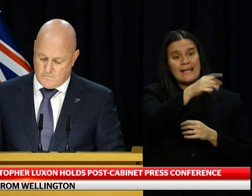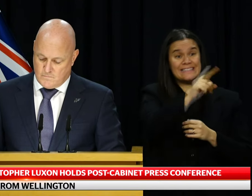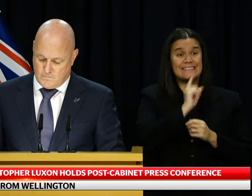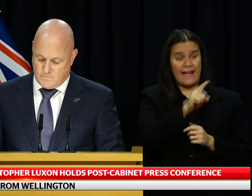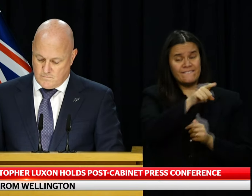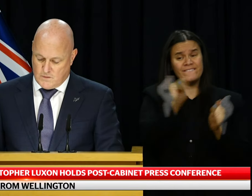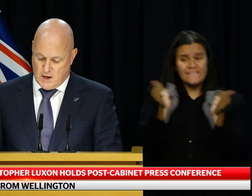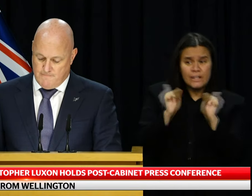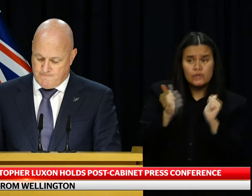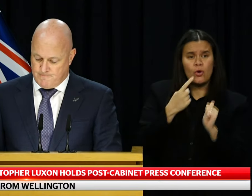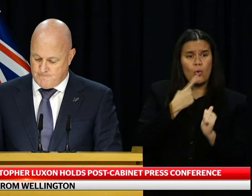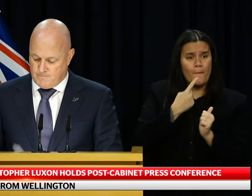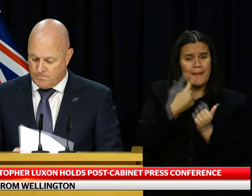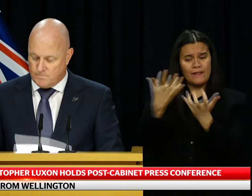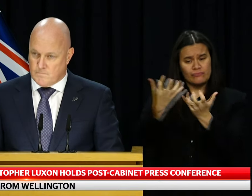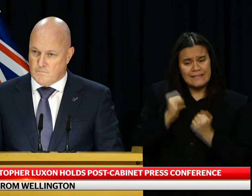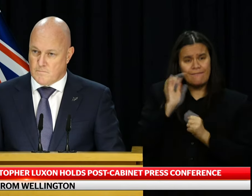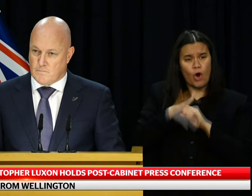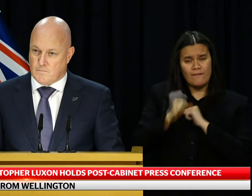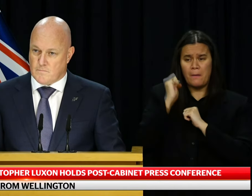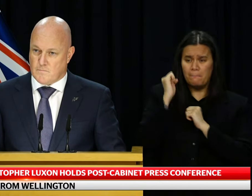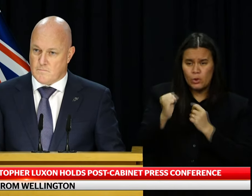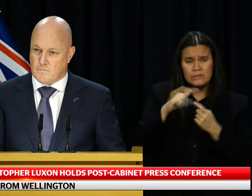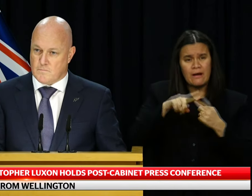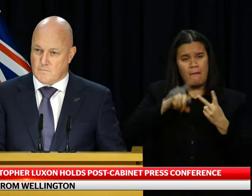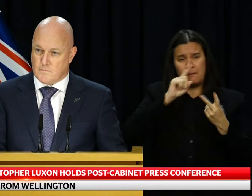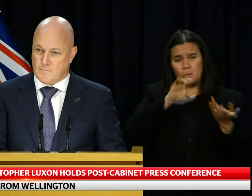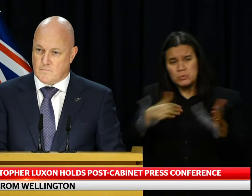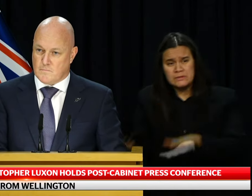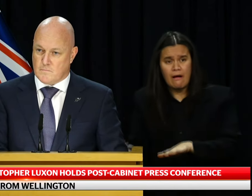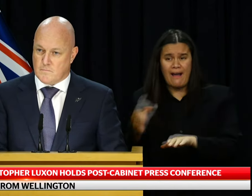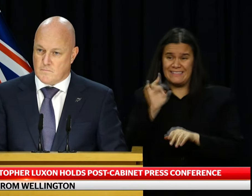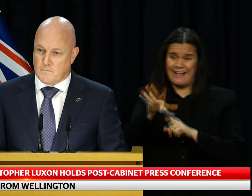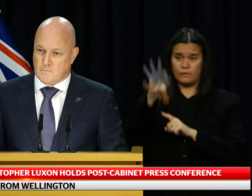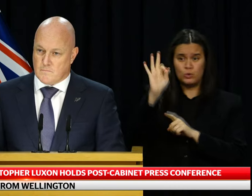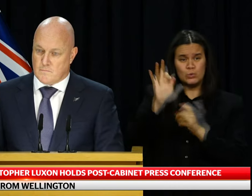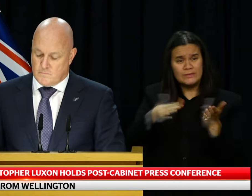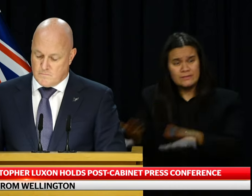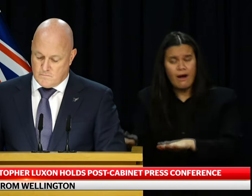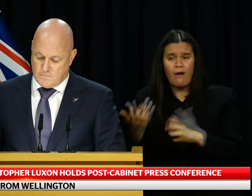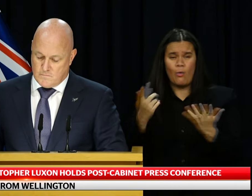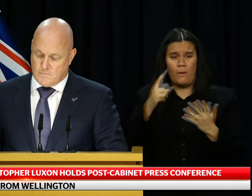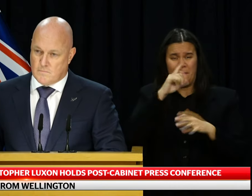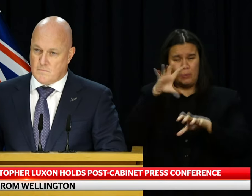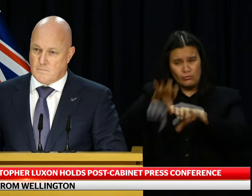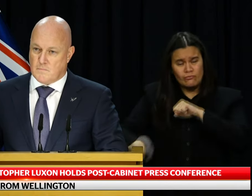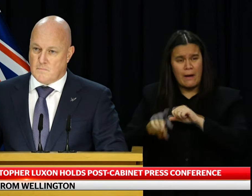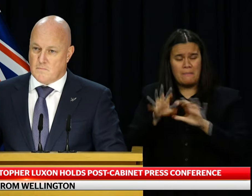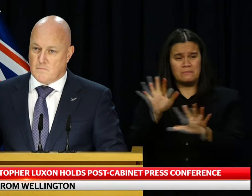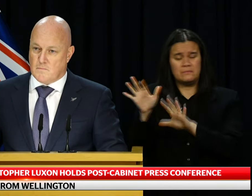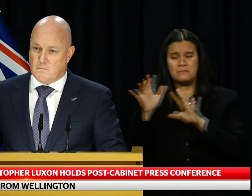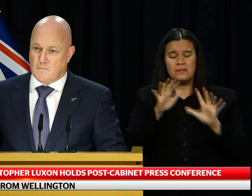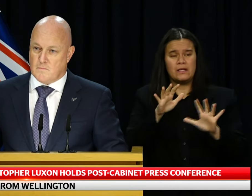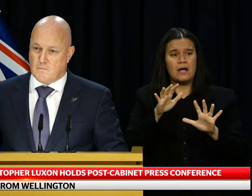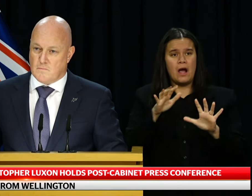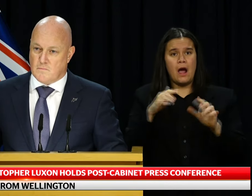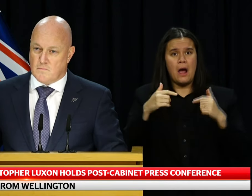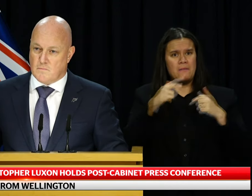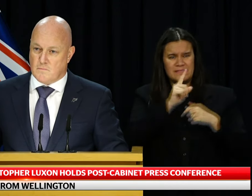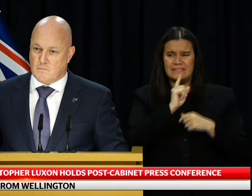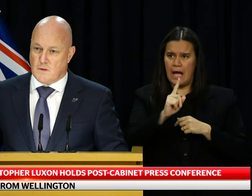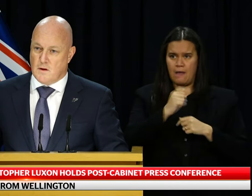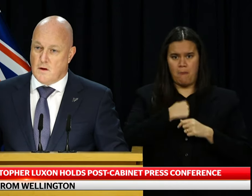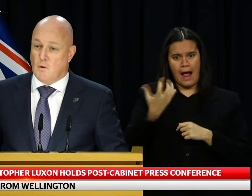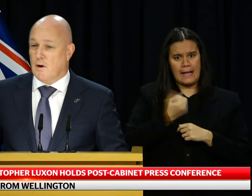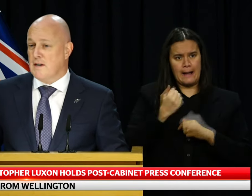multiple rape complaints. Yep. We don't join the job for the pay, but it's embarrassing when the PM thinks our starting salary is $90,000. I'm not even on that now after